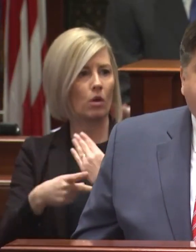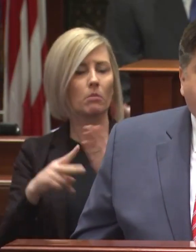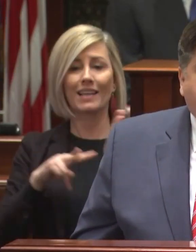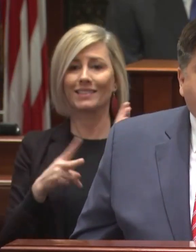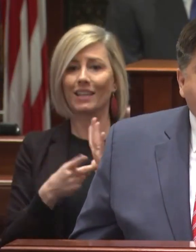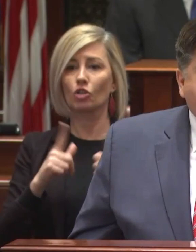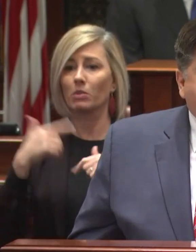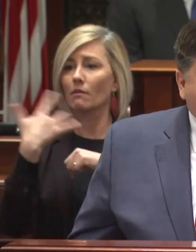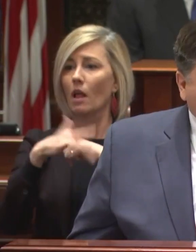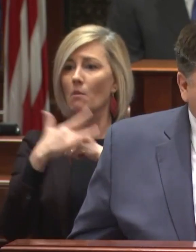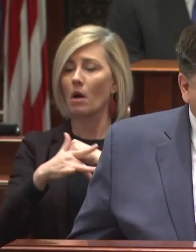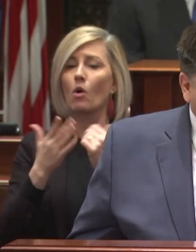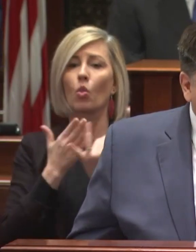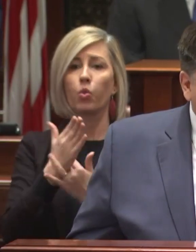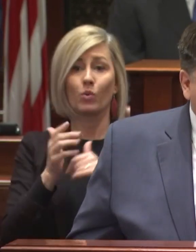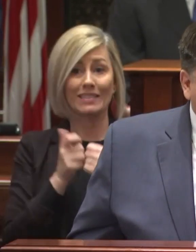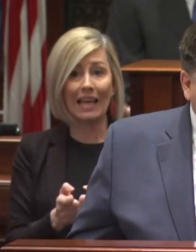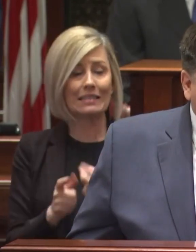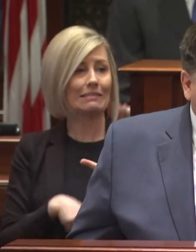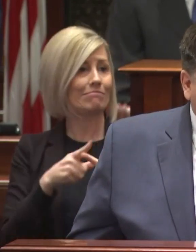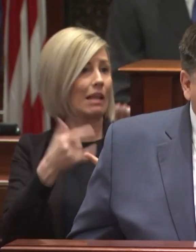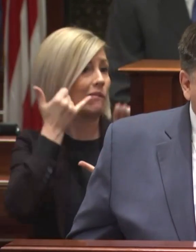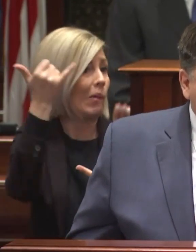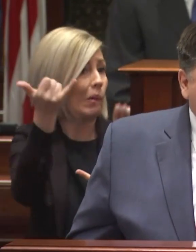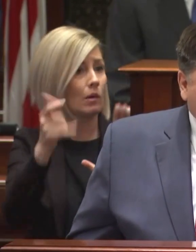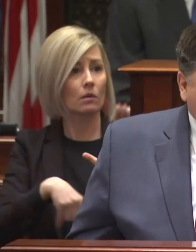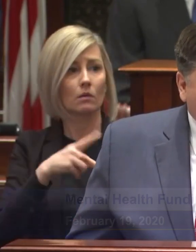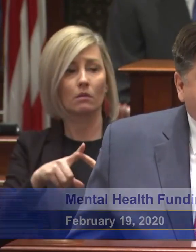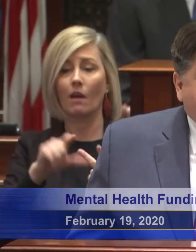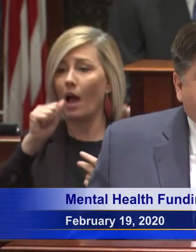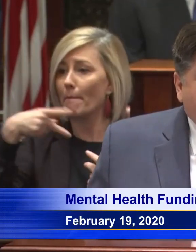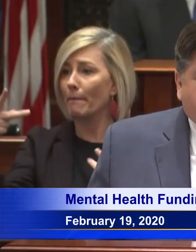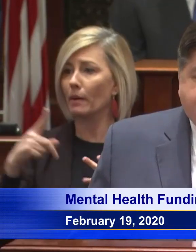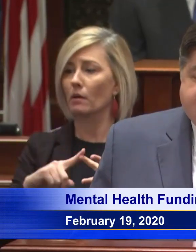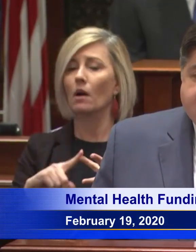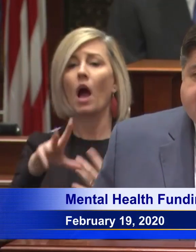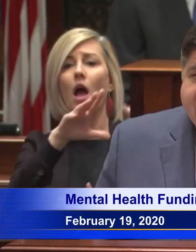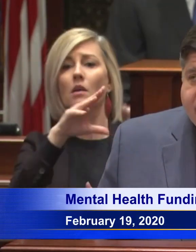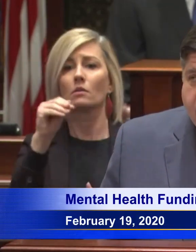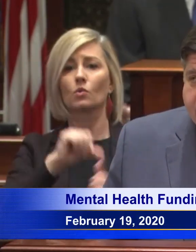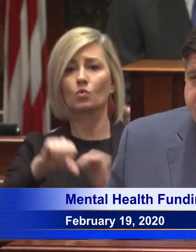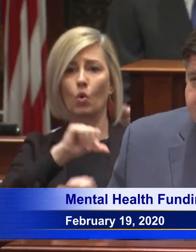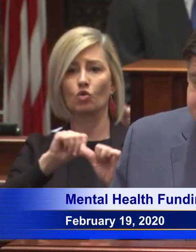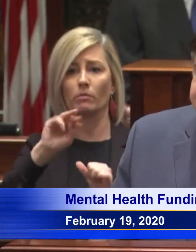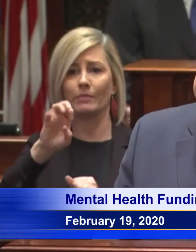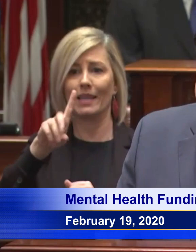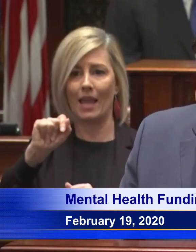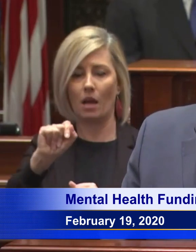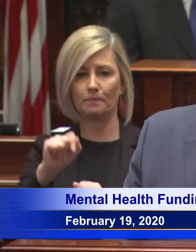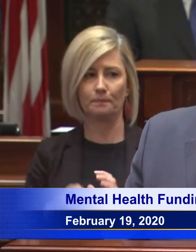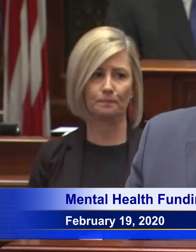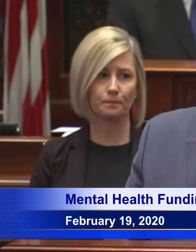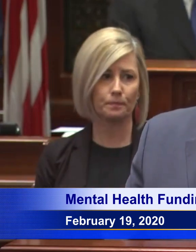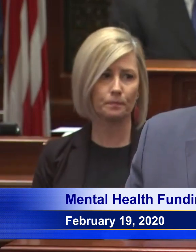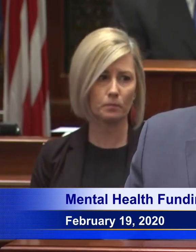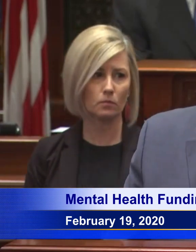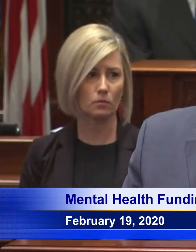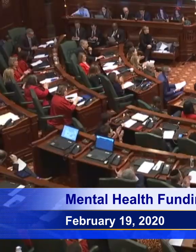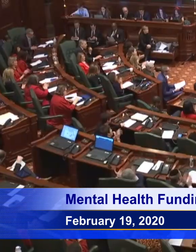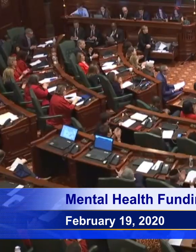to be available via text, phone call, app, and social media platforms.